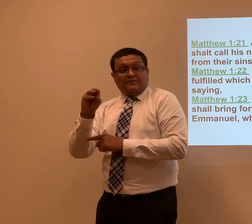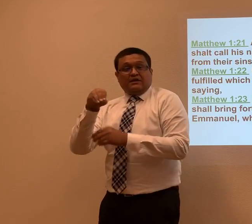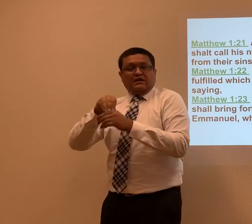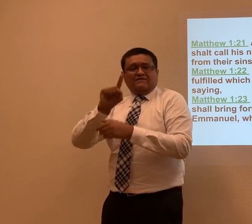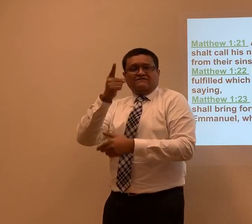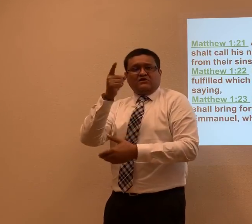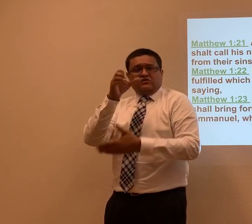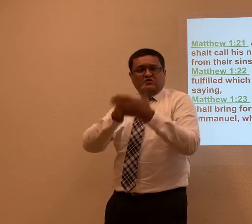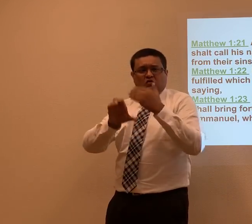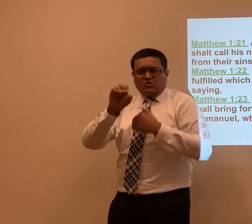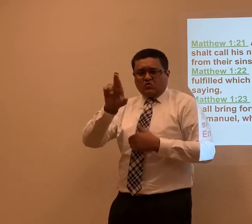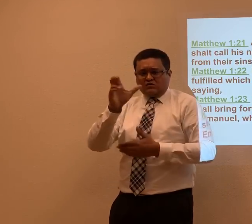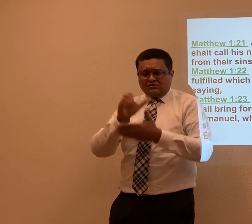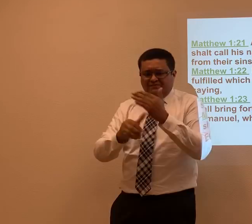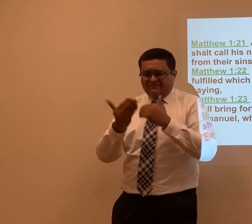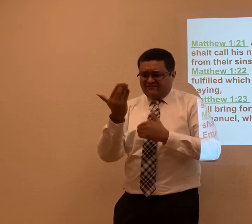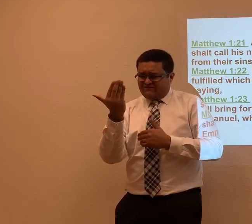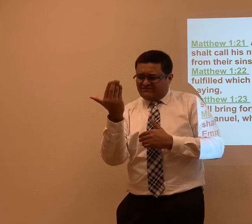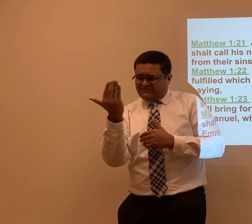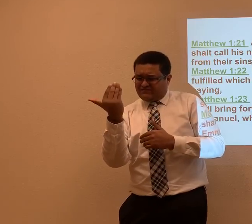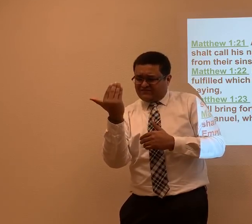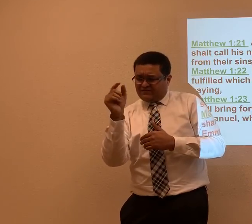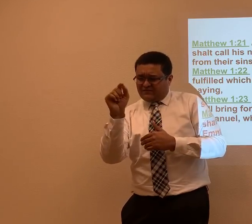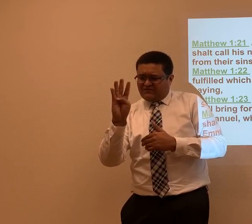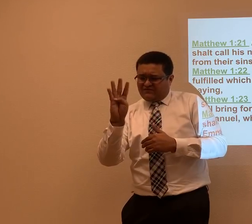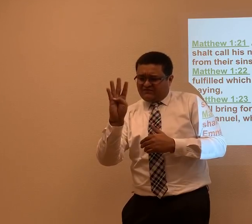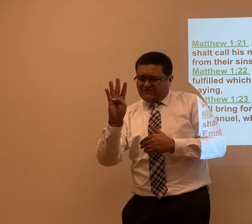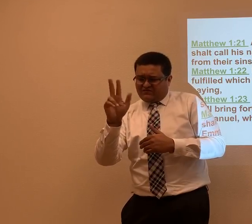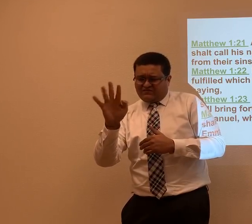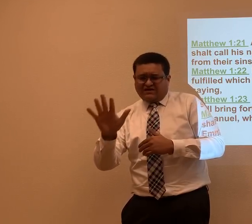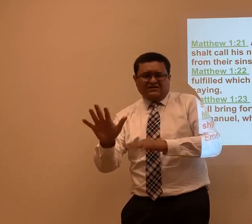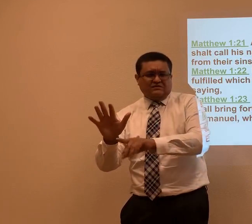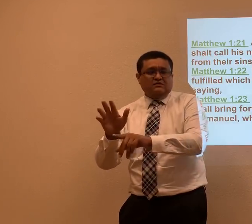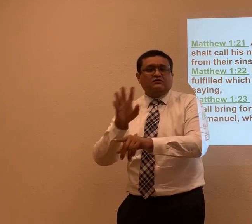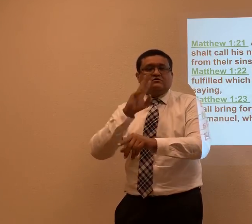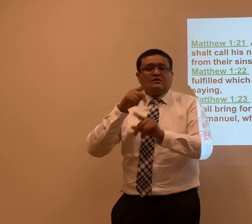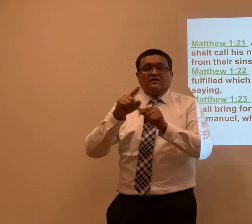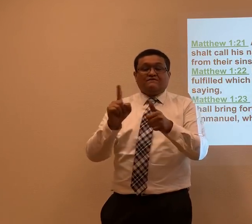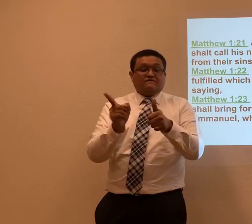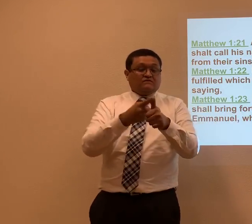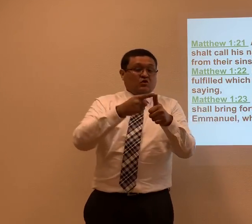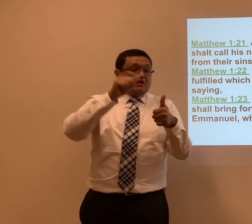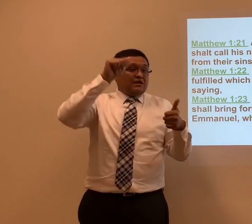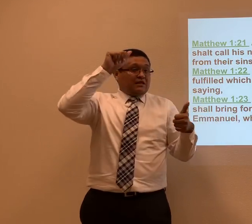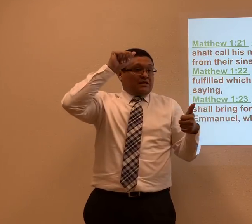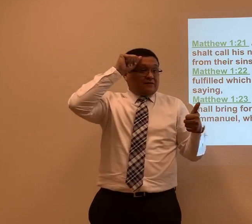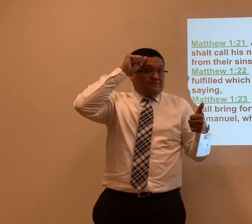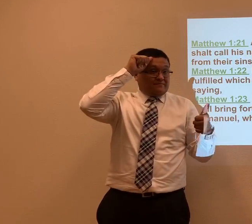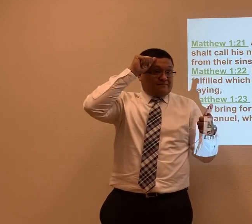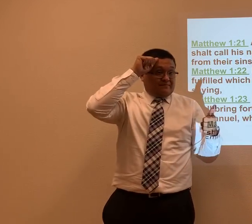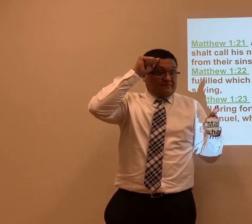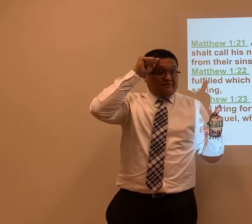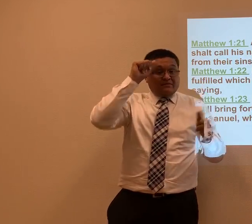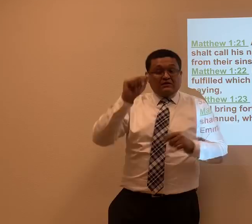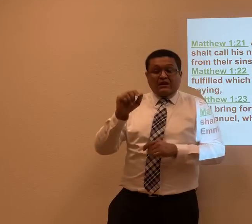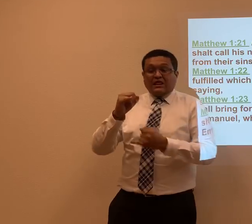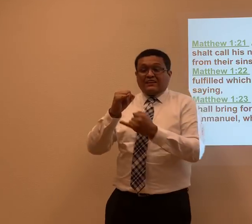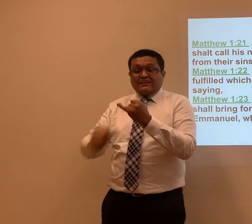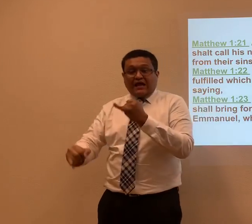The second Adam, and I think it's 1 Corinthians somewhere in there, it talks about the first Adam.